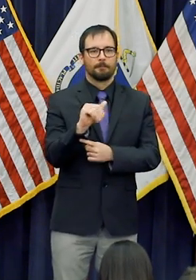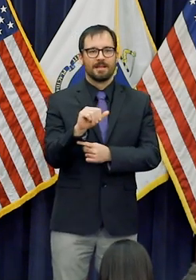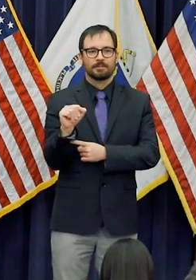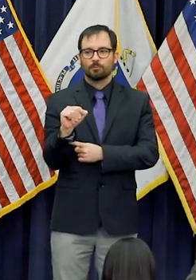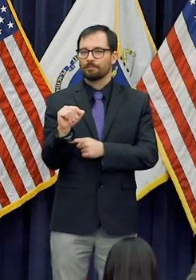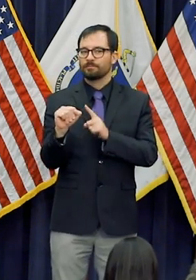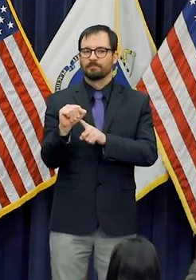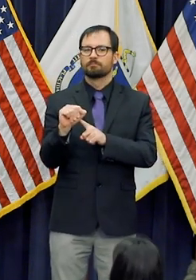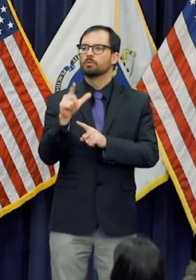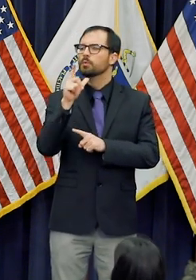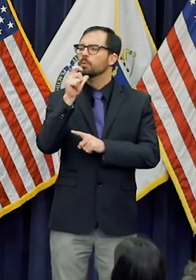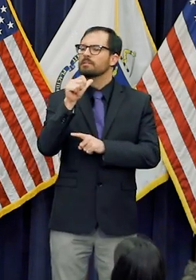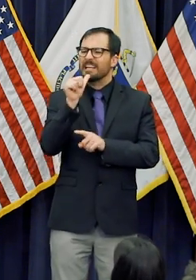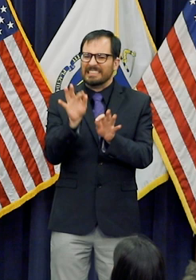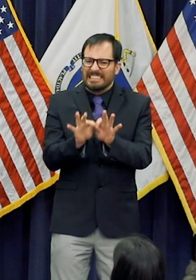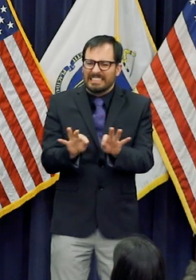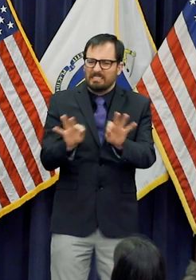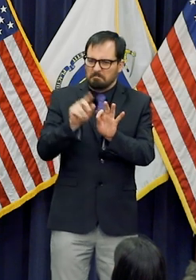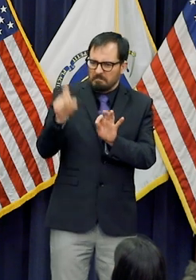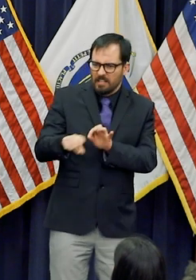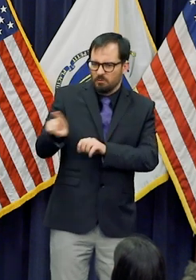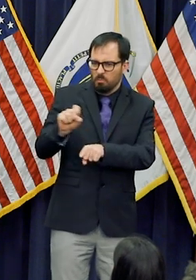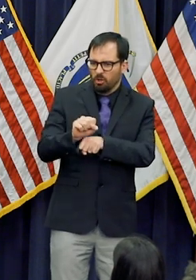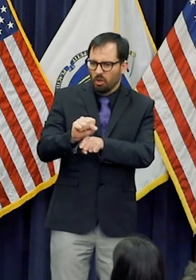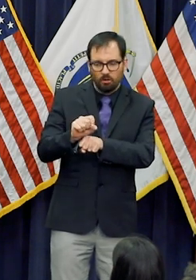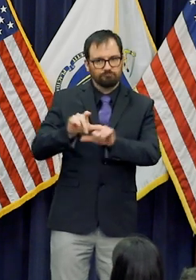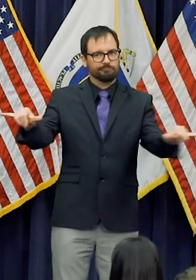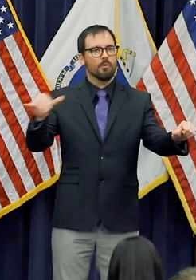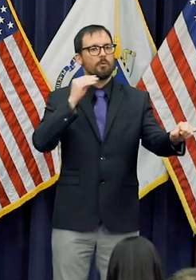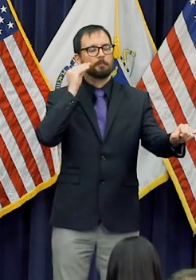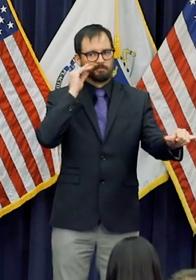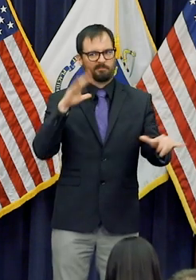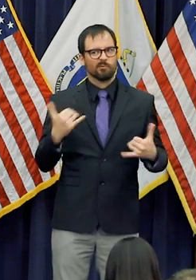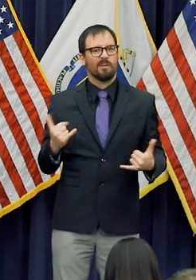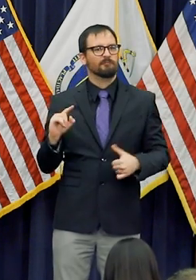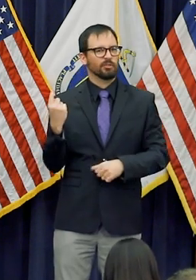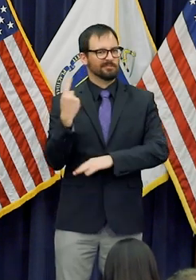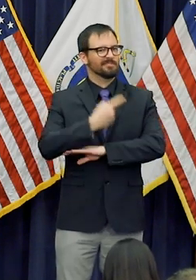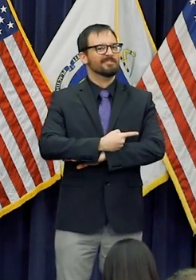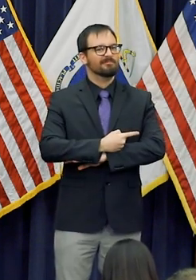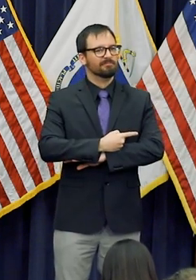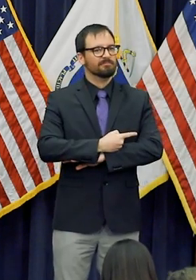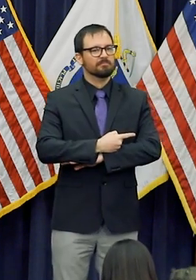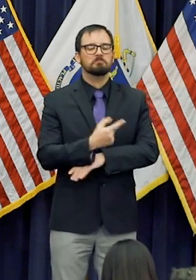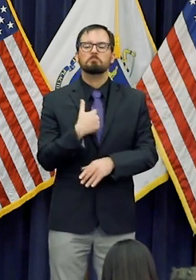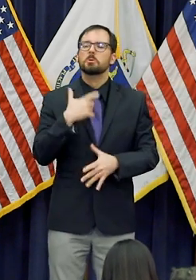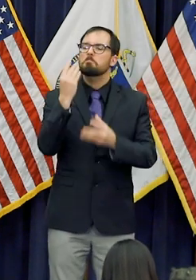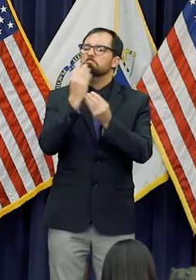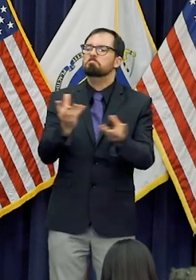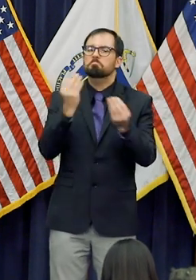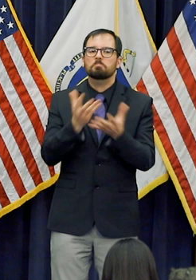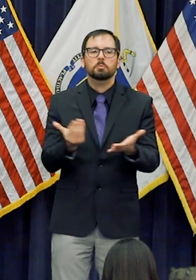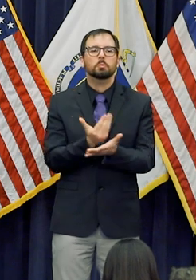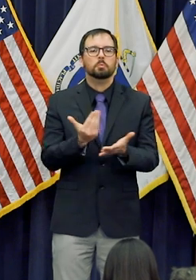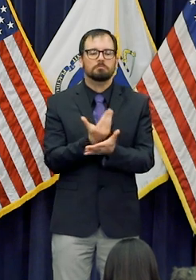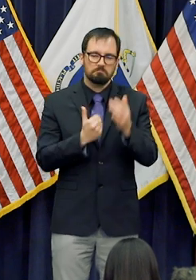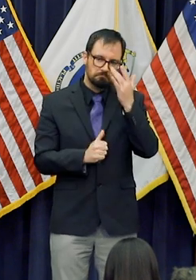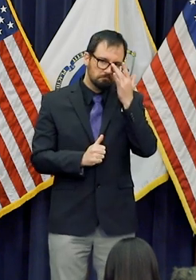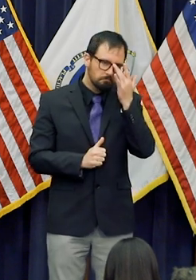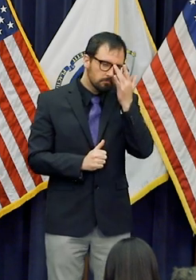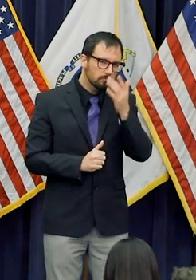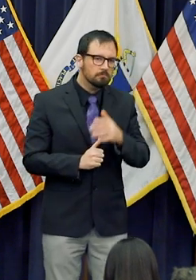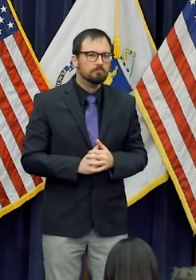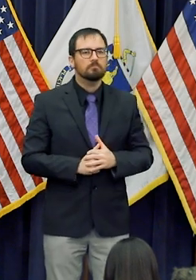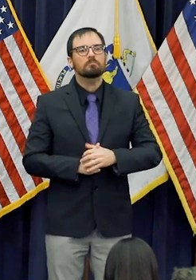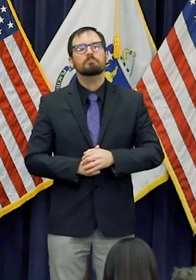canceled. Just want to give you a couple of updates from recent communications. As you remember, yesterday I indicated